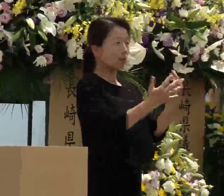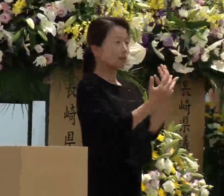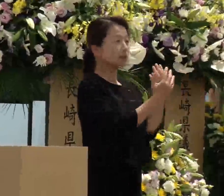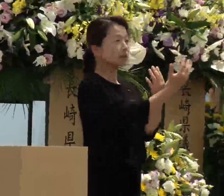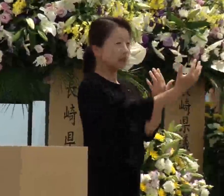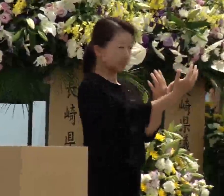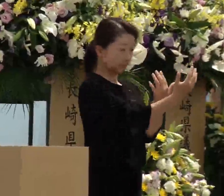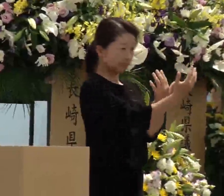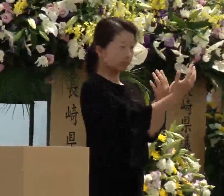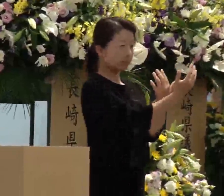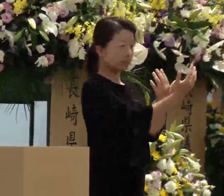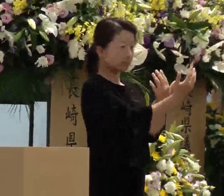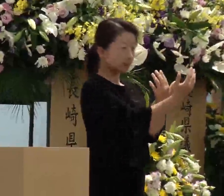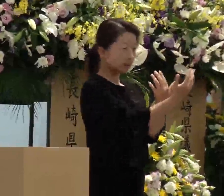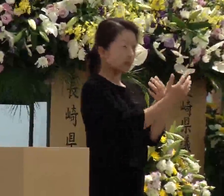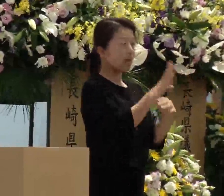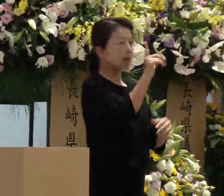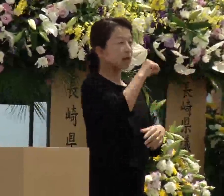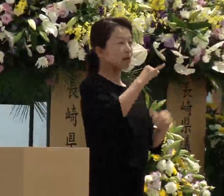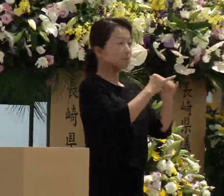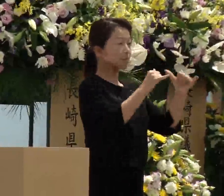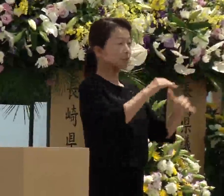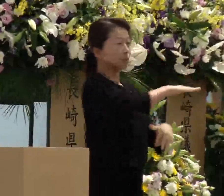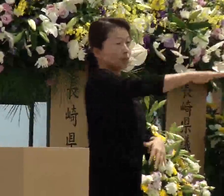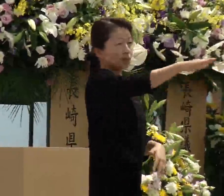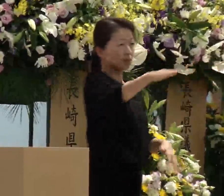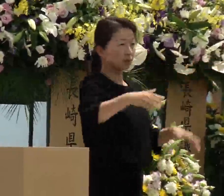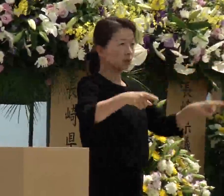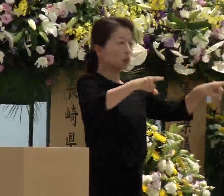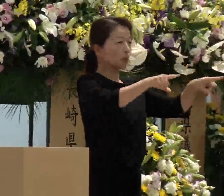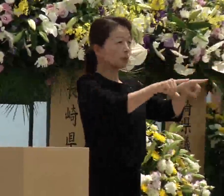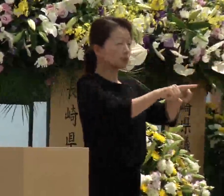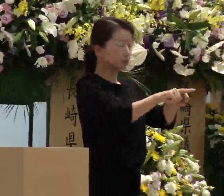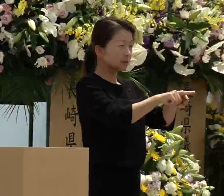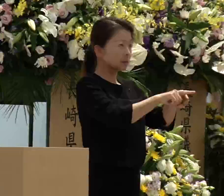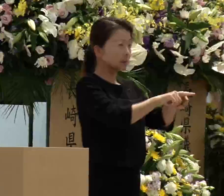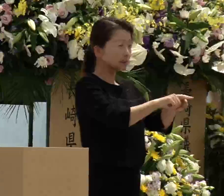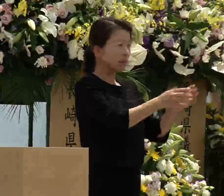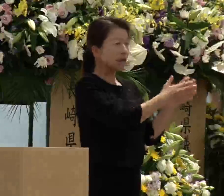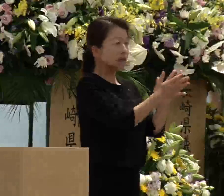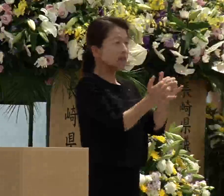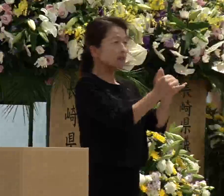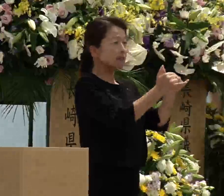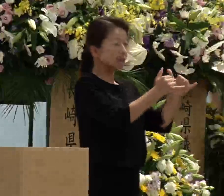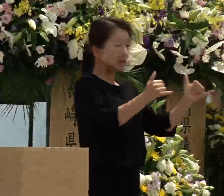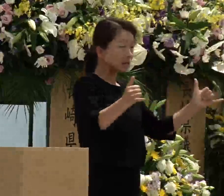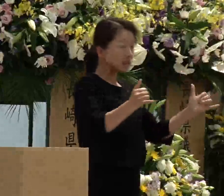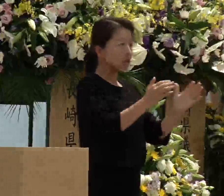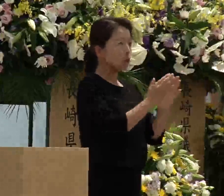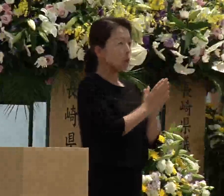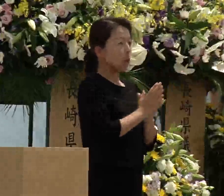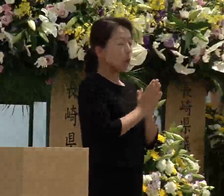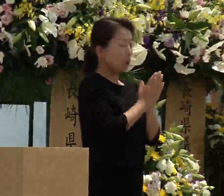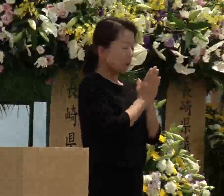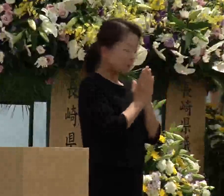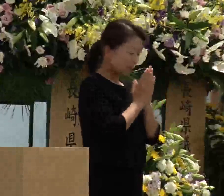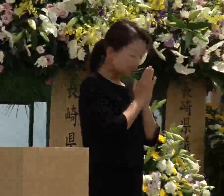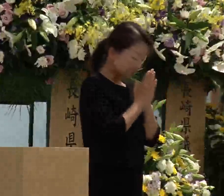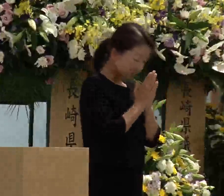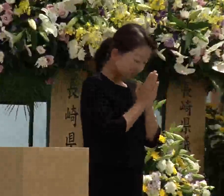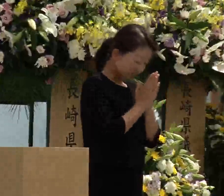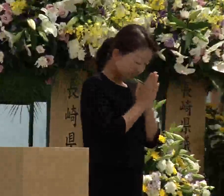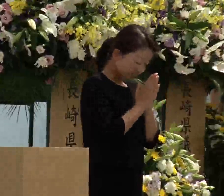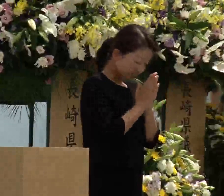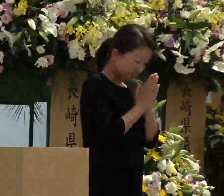On the occasion of Nagasaki Peace Ceremony, I offer my heartfelt prayers to the deceased victims of